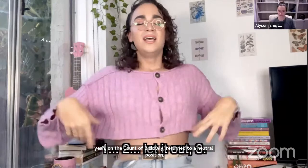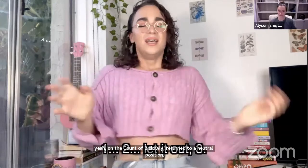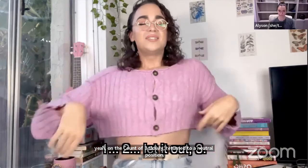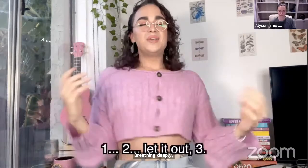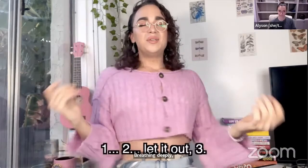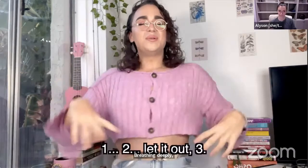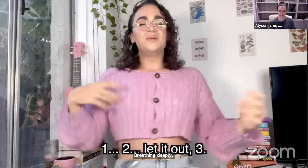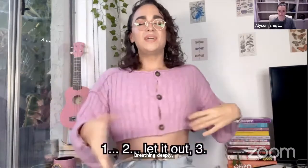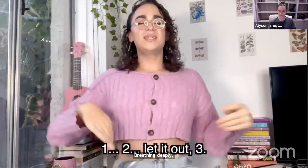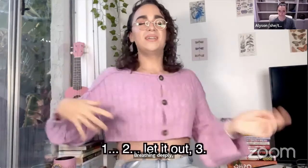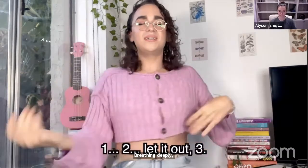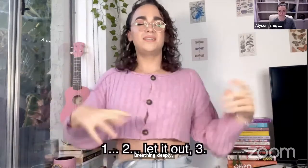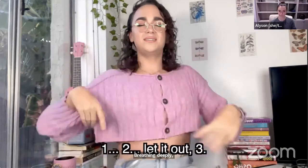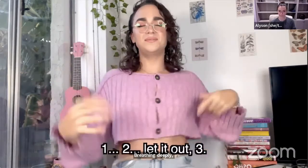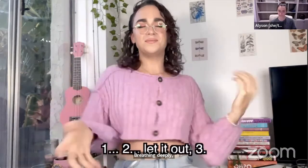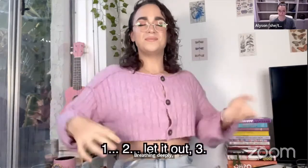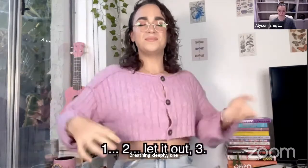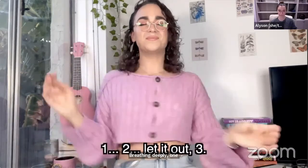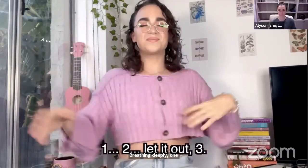two,